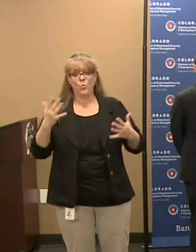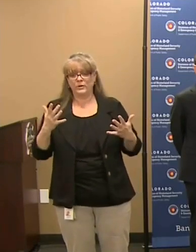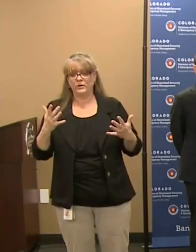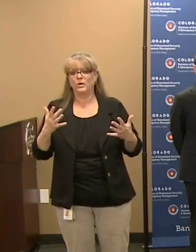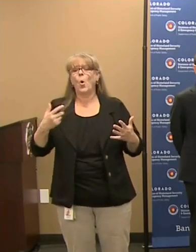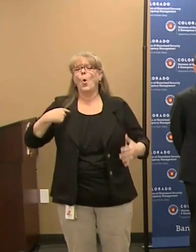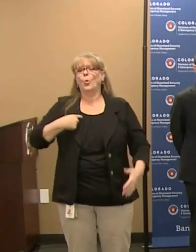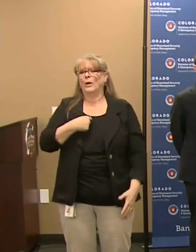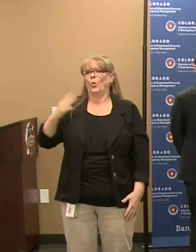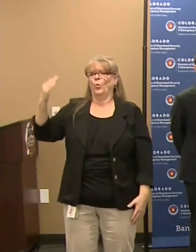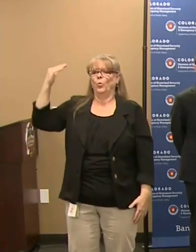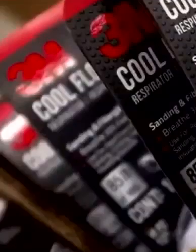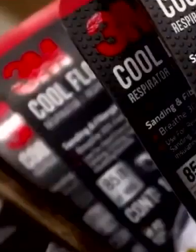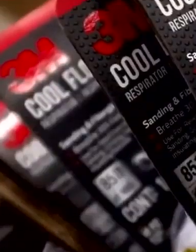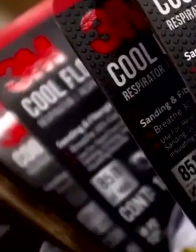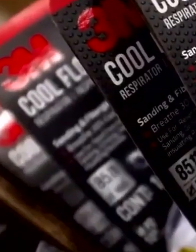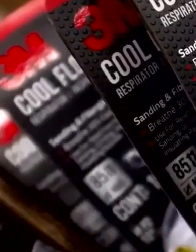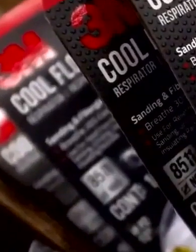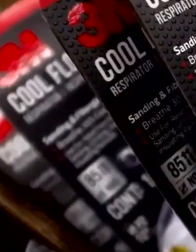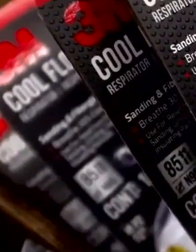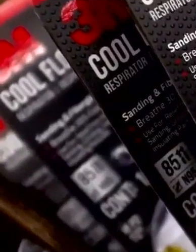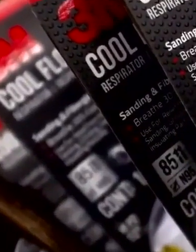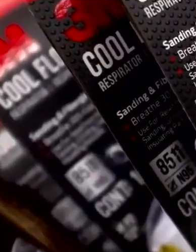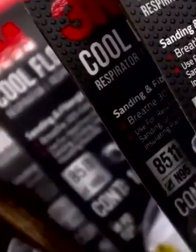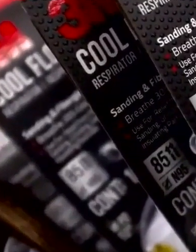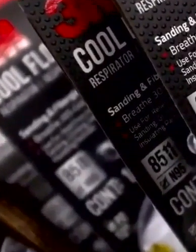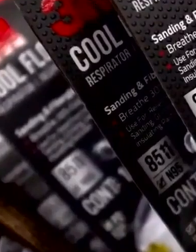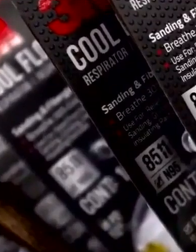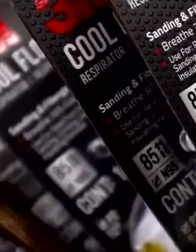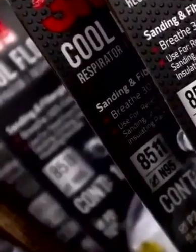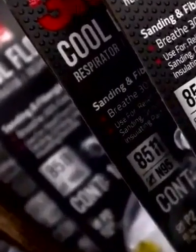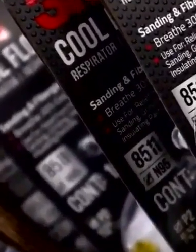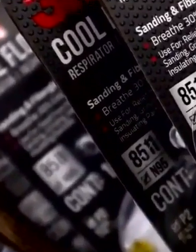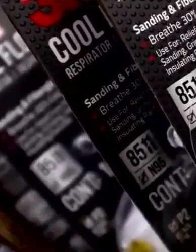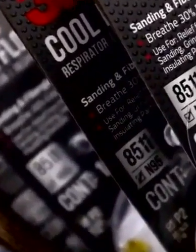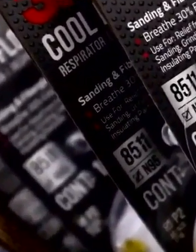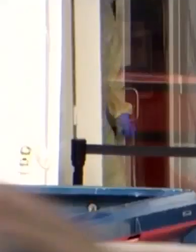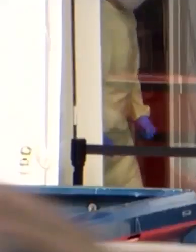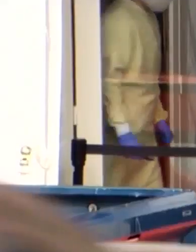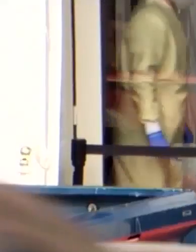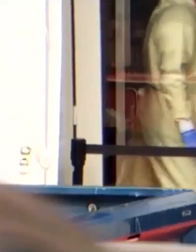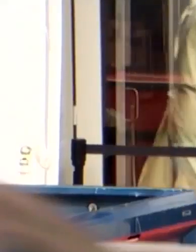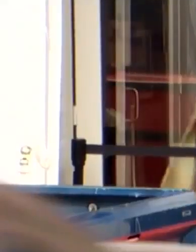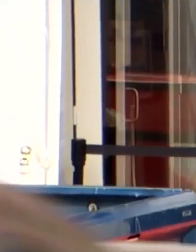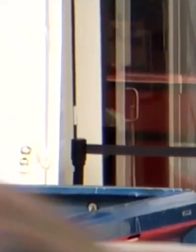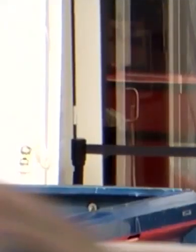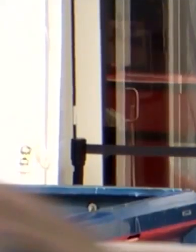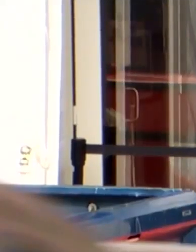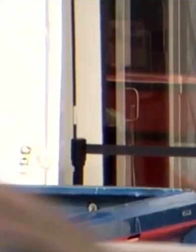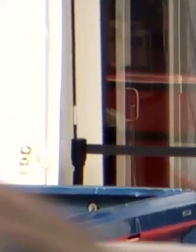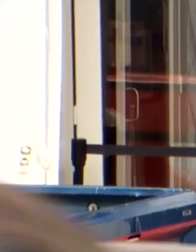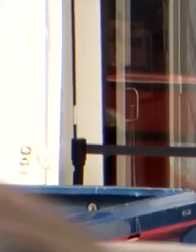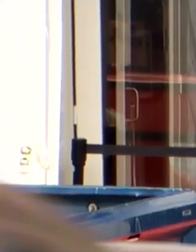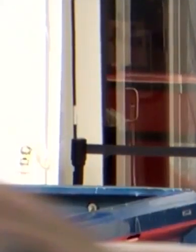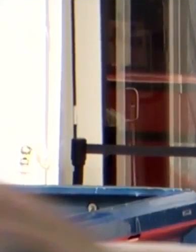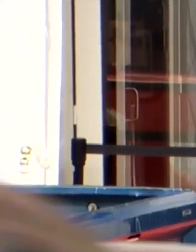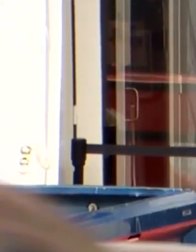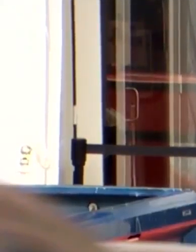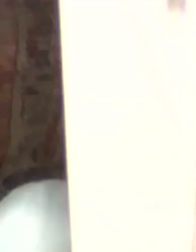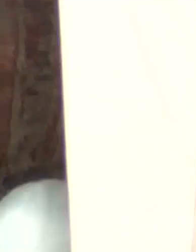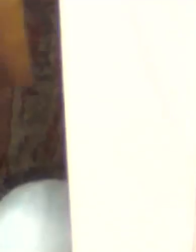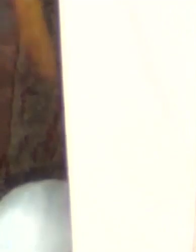also facing a supply chain crisis. The state is now working directly with suppliers. Governor Polis was even considering sending a plane to China in